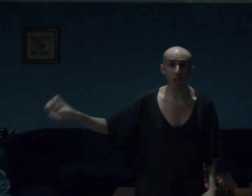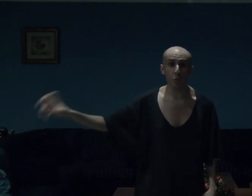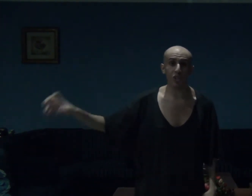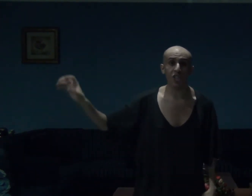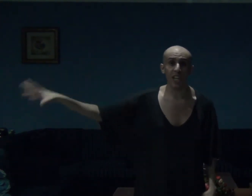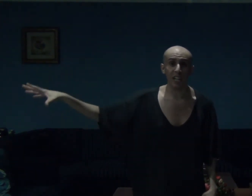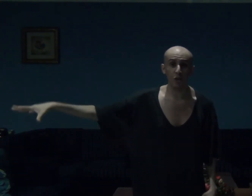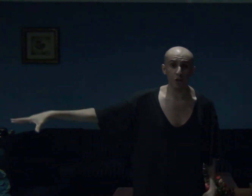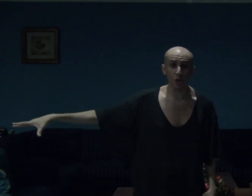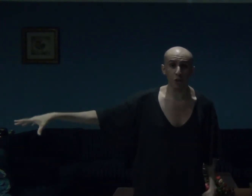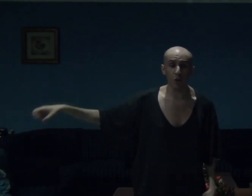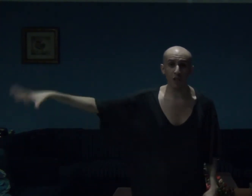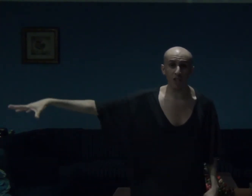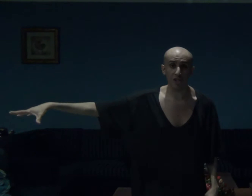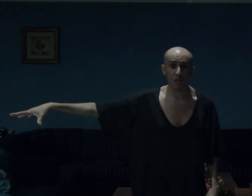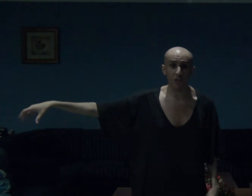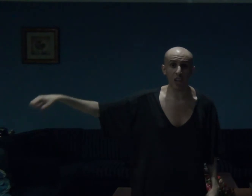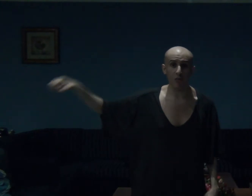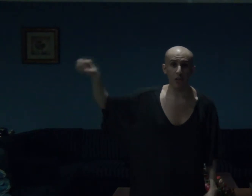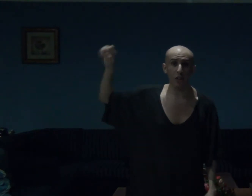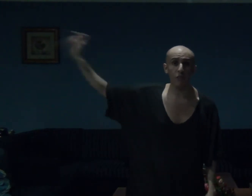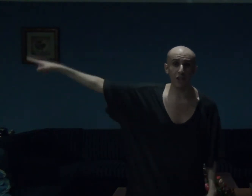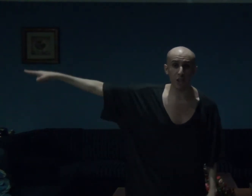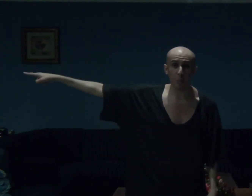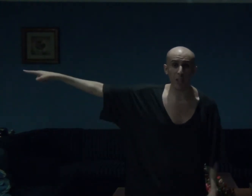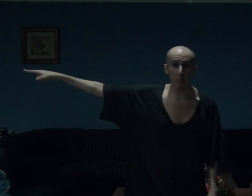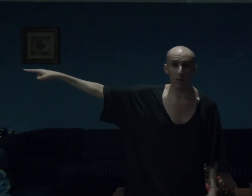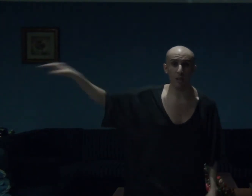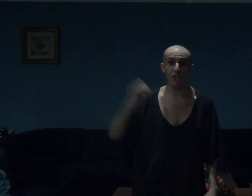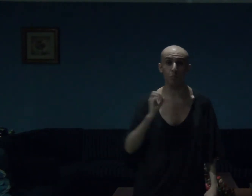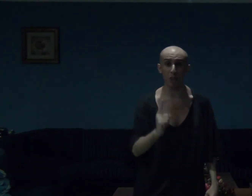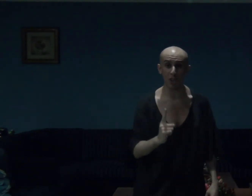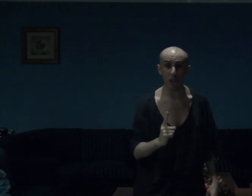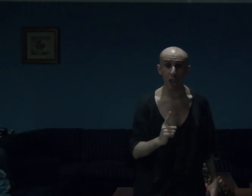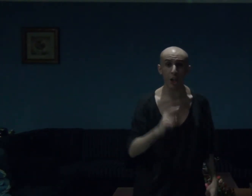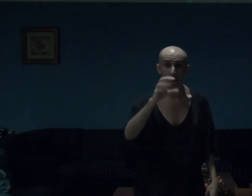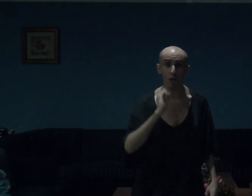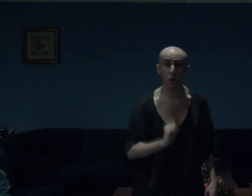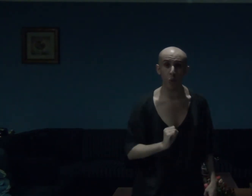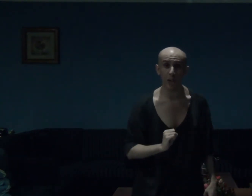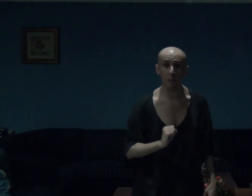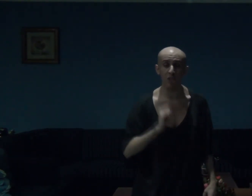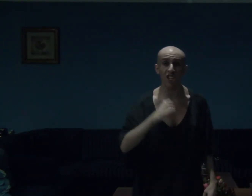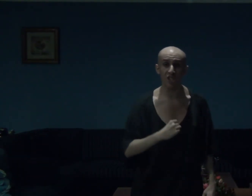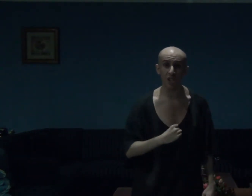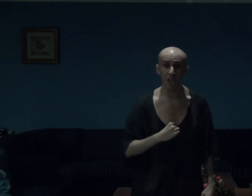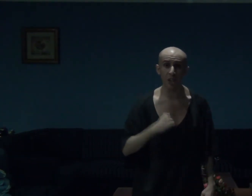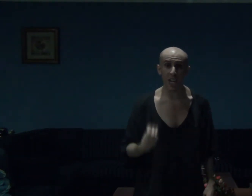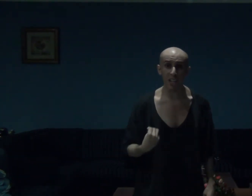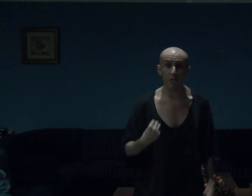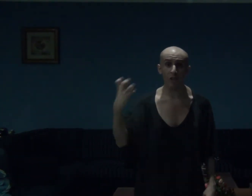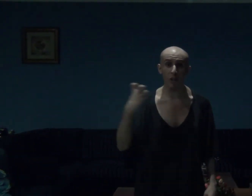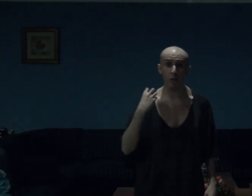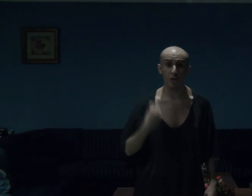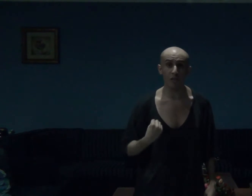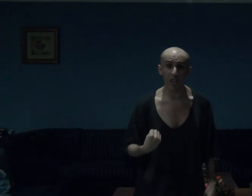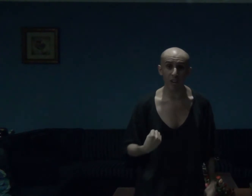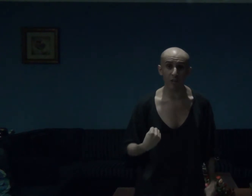what he had to do for the survival of his people, especially Carl Grimes, his son and fellow survivor.